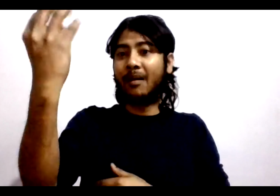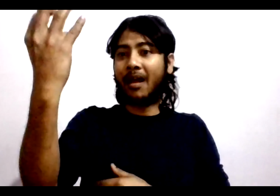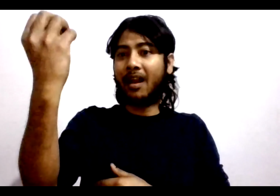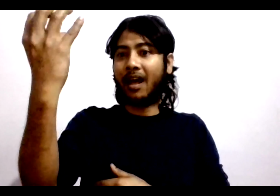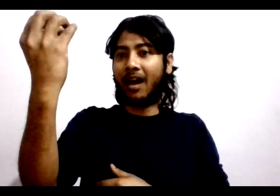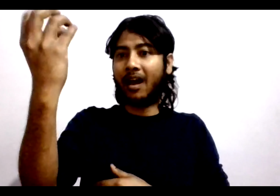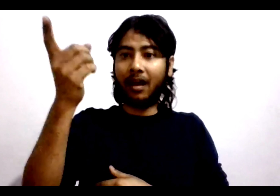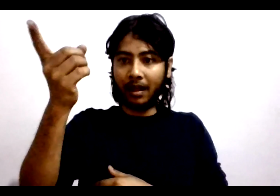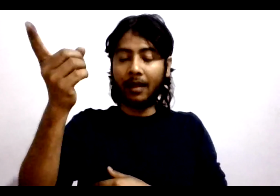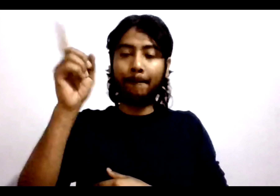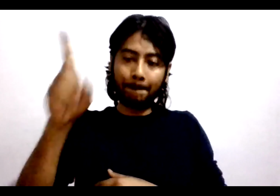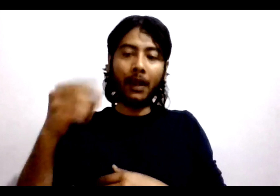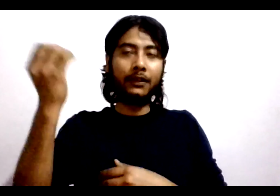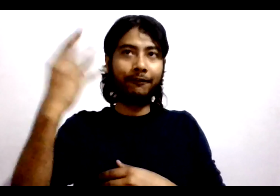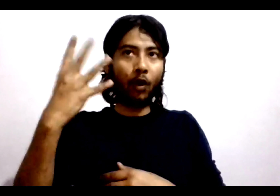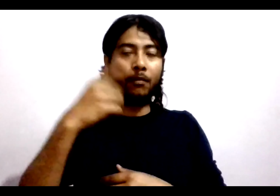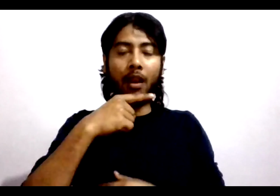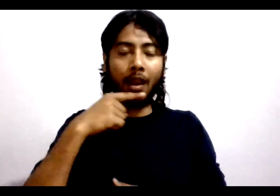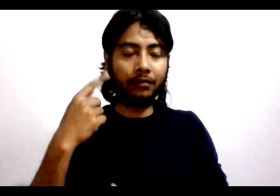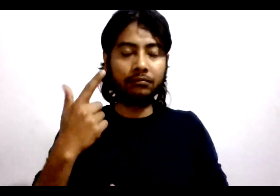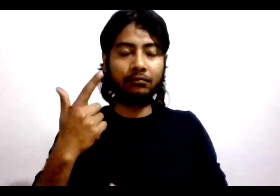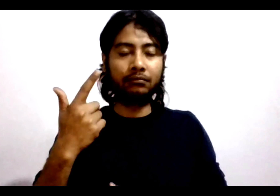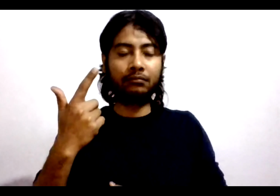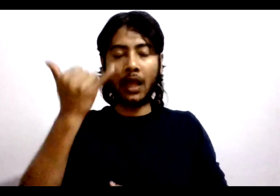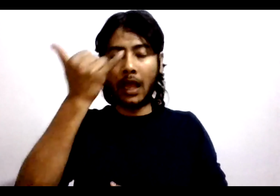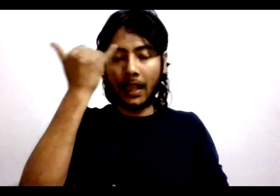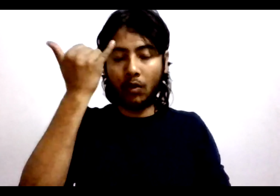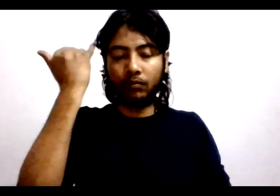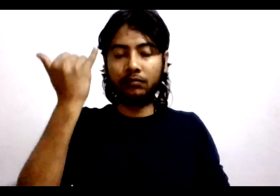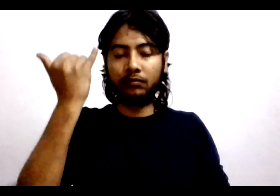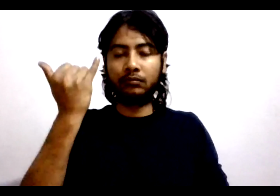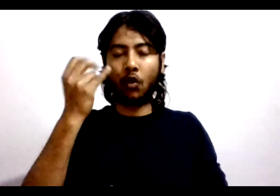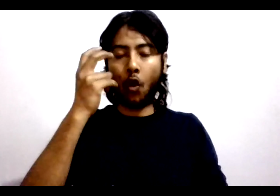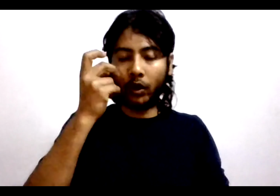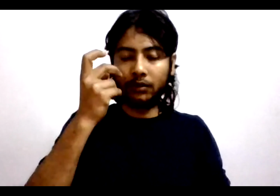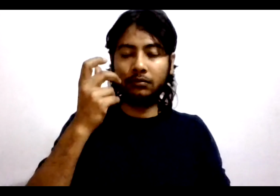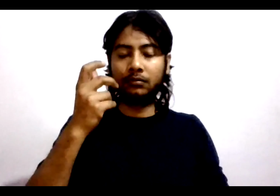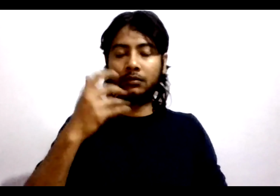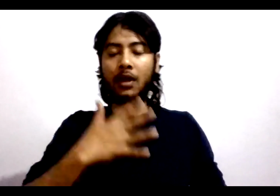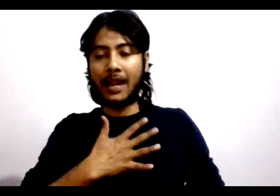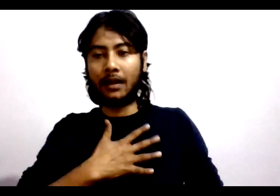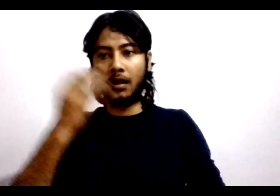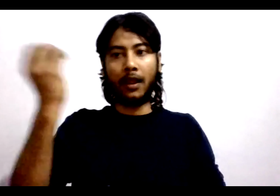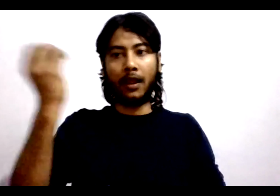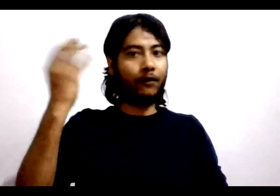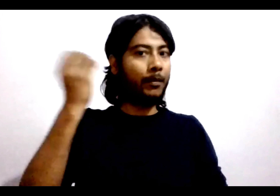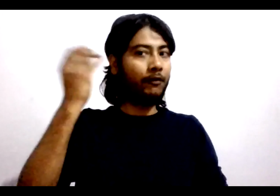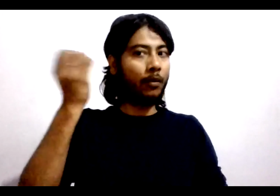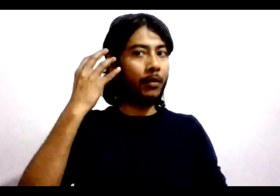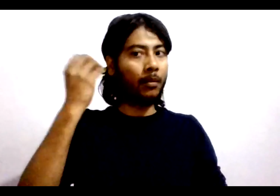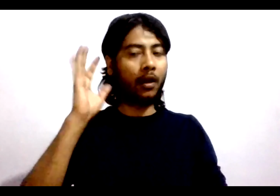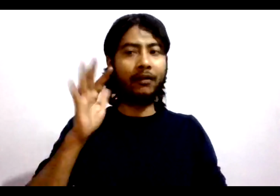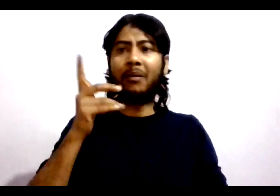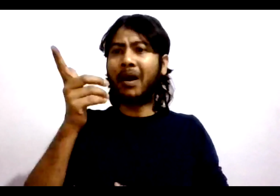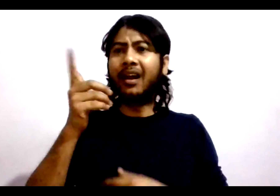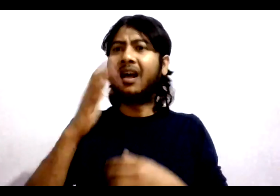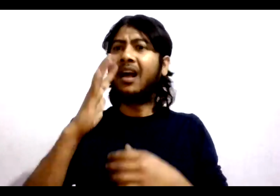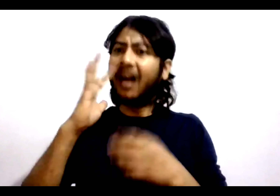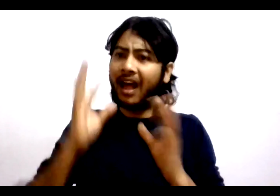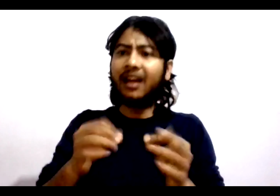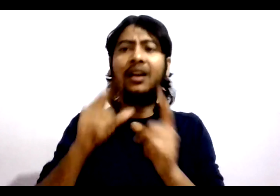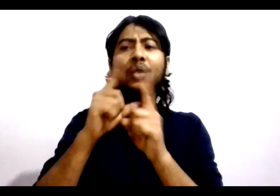ground, there's different, like there different reality. So, sir, I would like to ask why there is so much laxity in